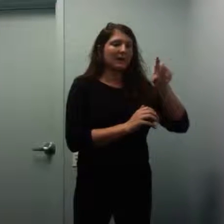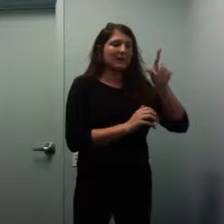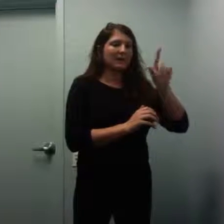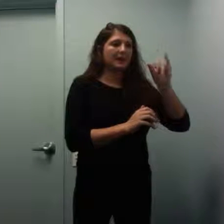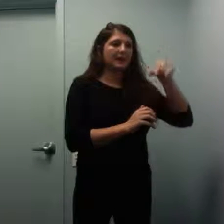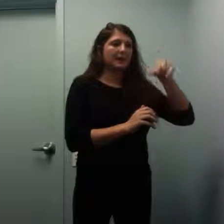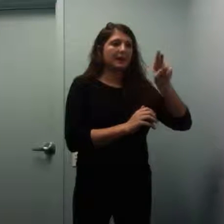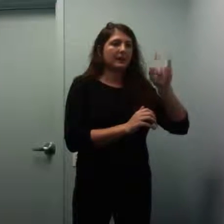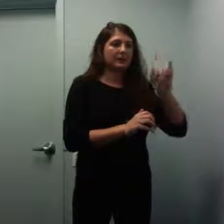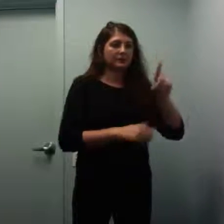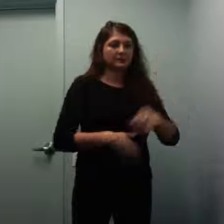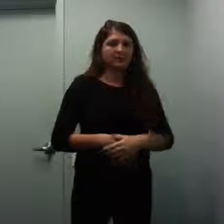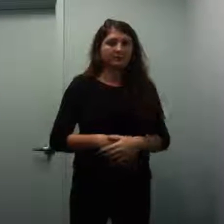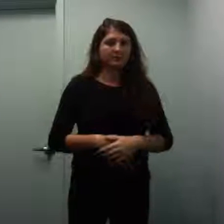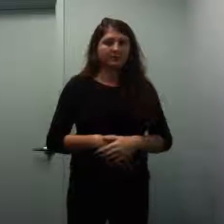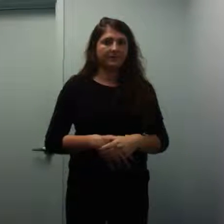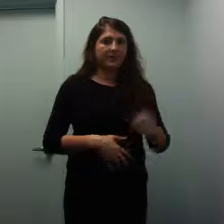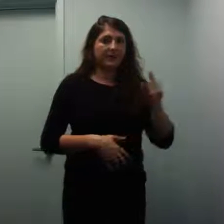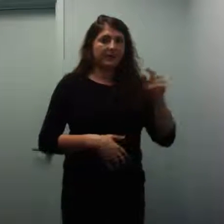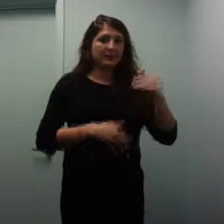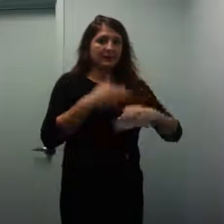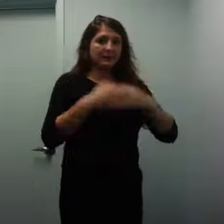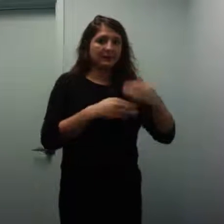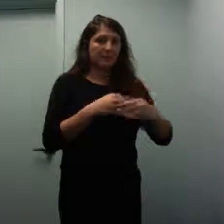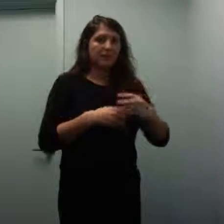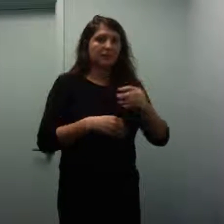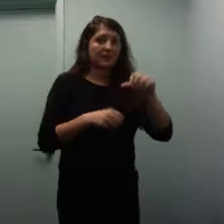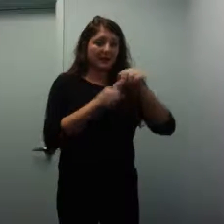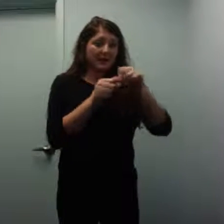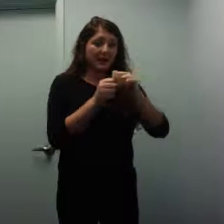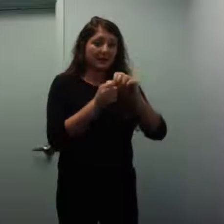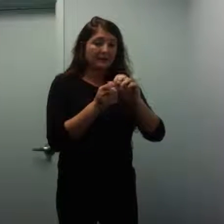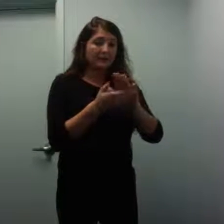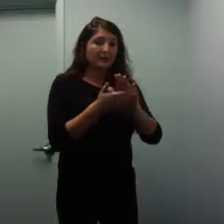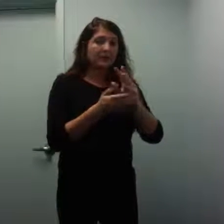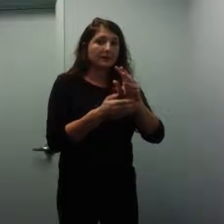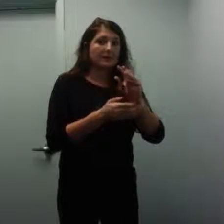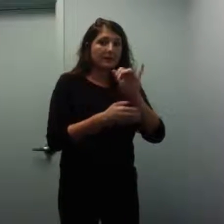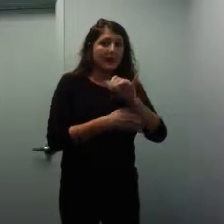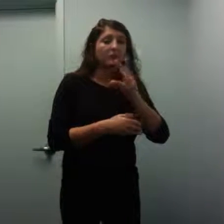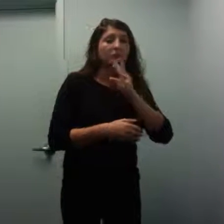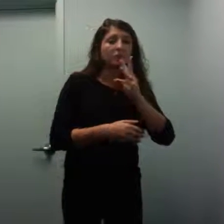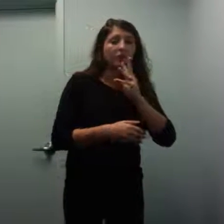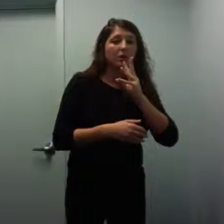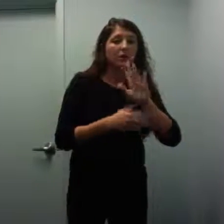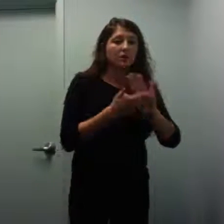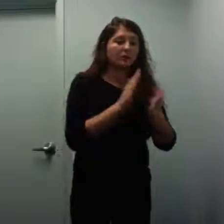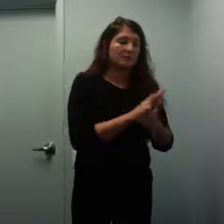Condensation, process in which gaseous water, which happens to be water vapor, is changed into a liquid form, which would be regular